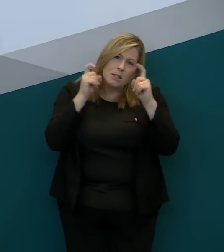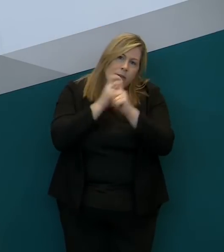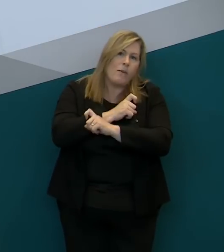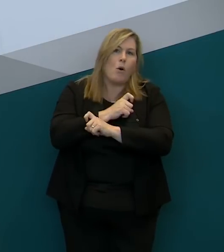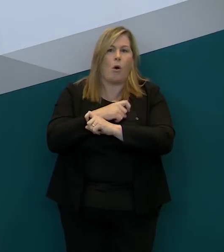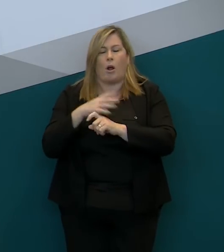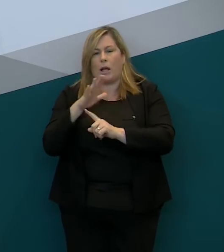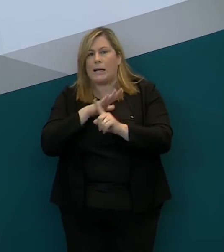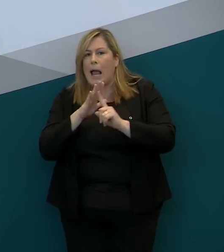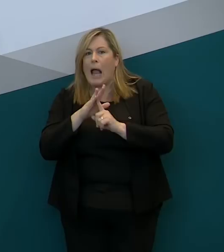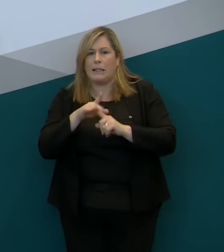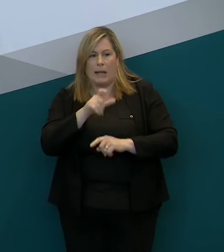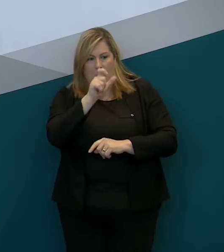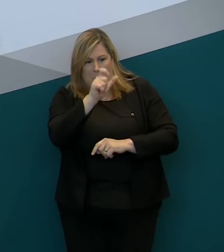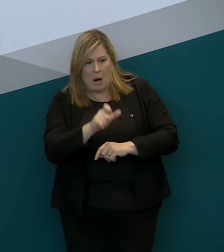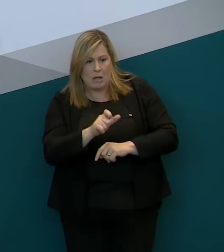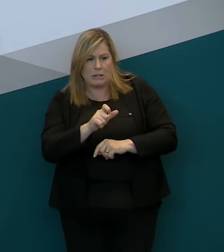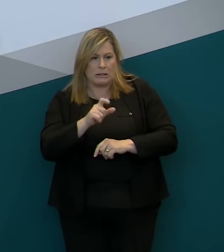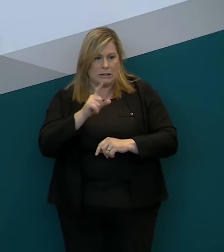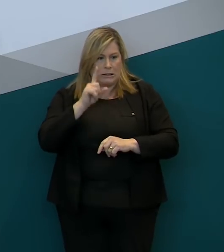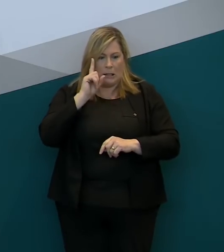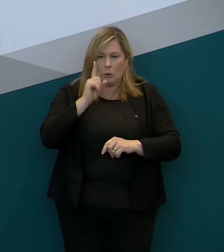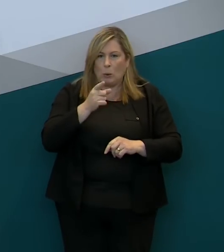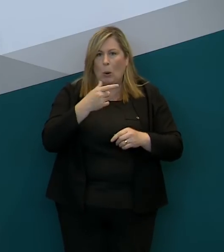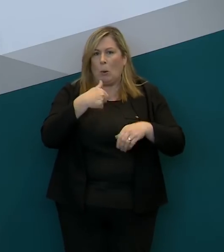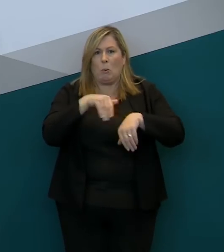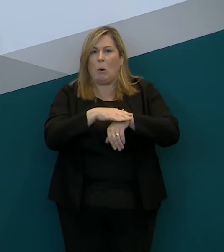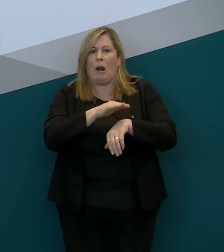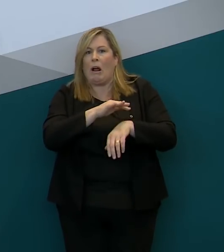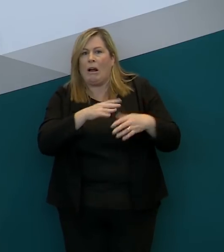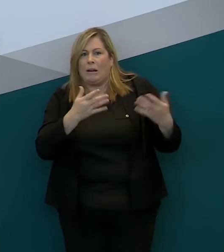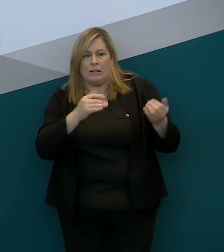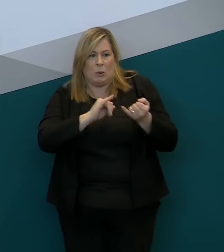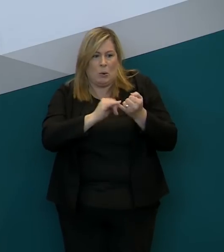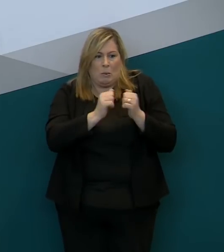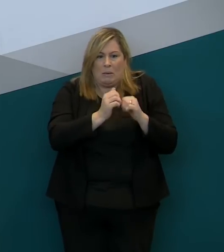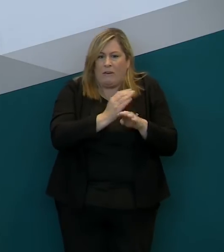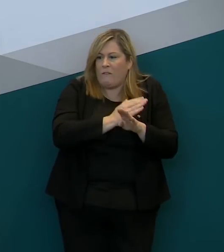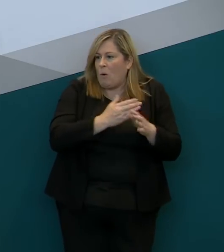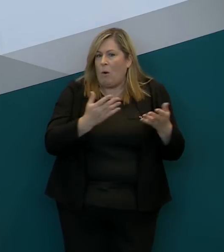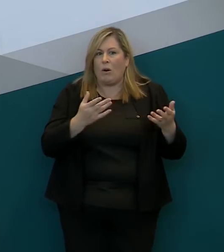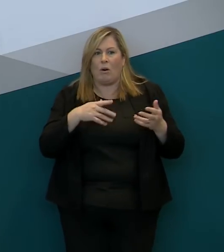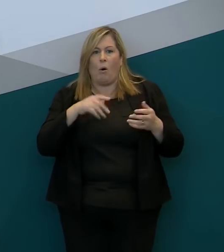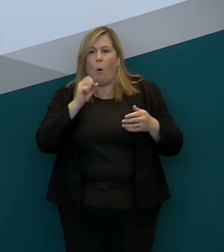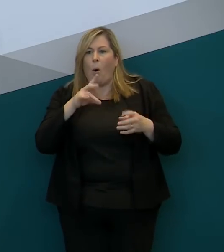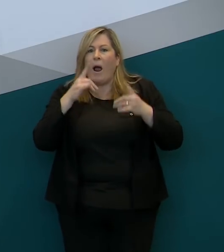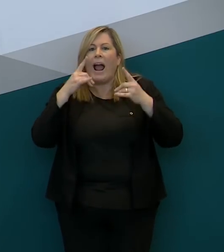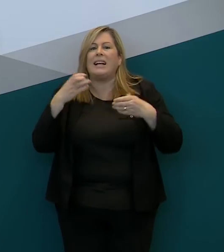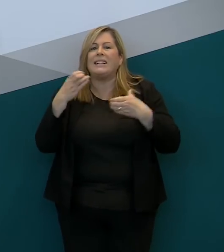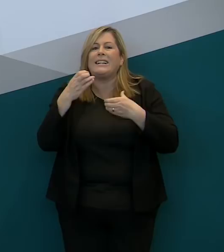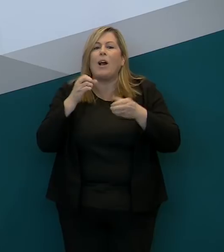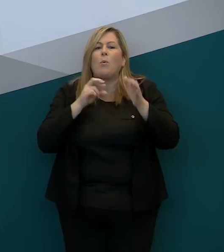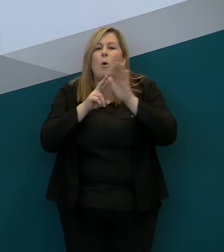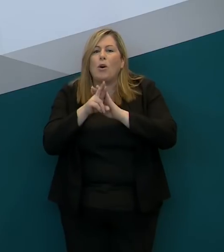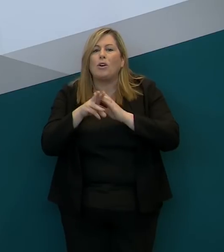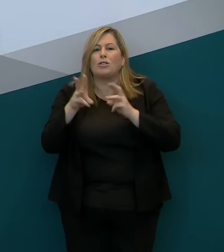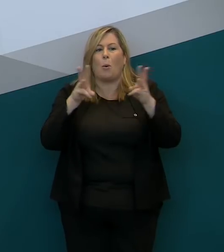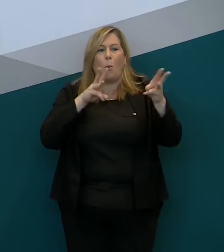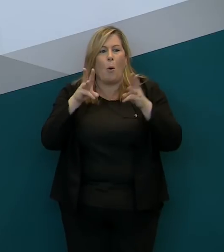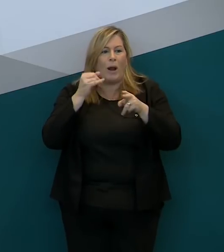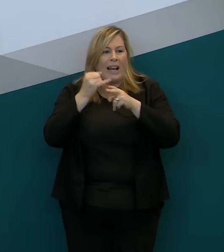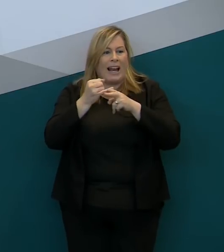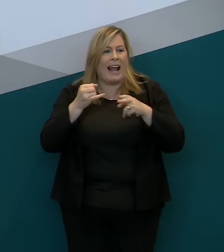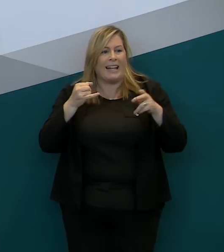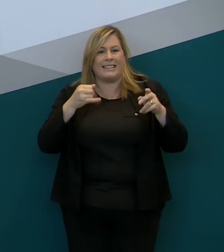which are more labour intensive, and they're called complex for a reason, which may involve healthcare workers who are working in vulnerable settings from the point of view